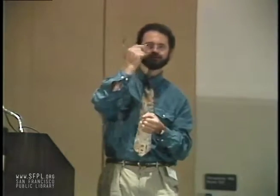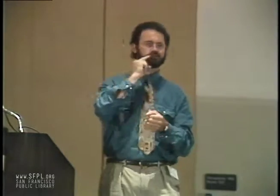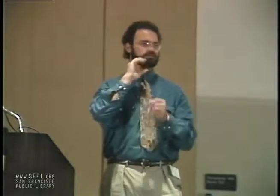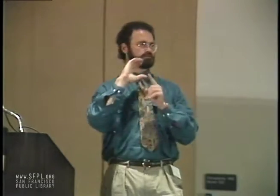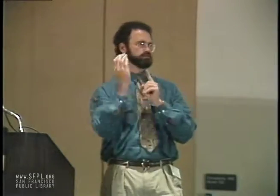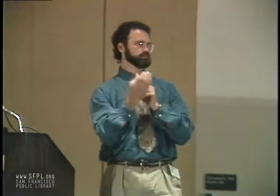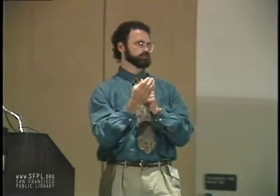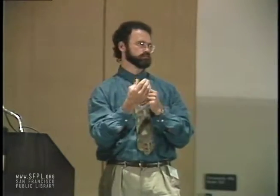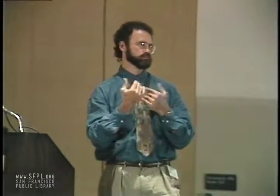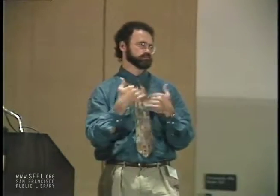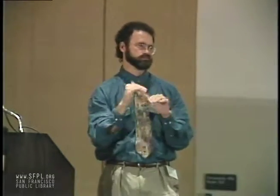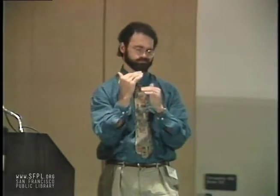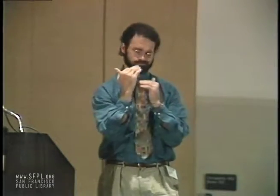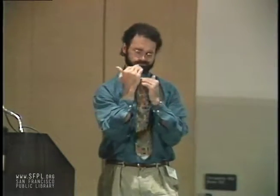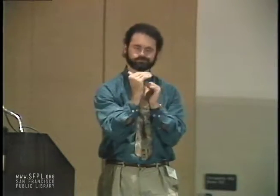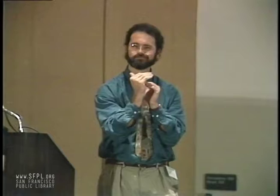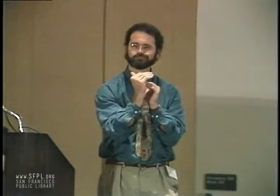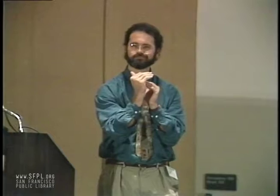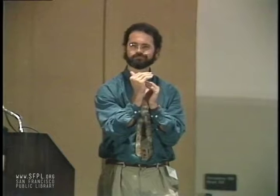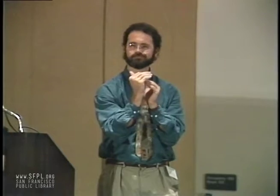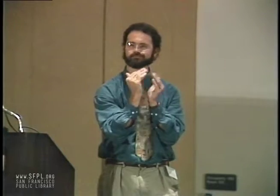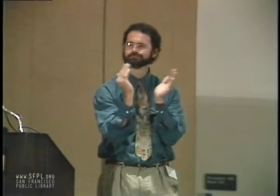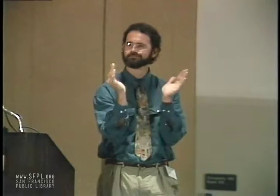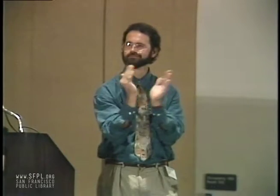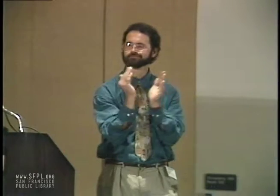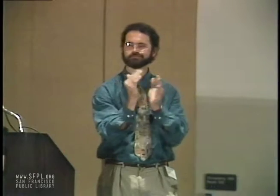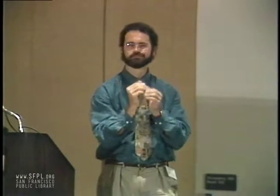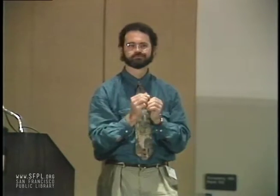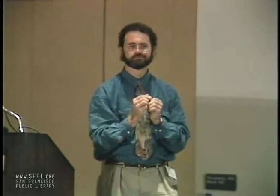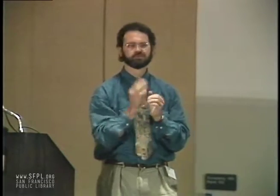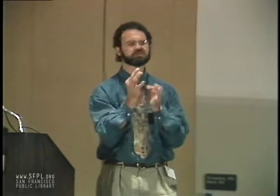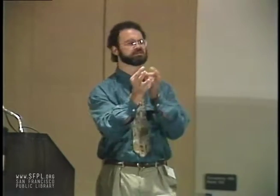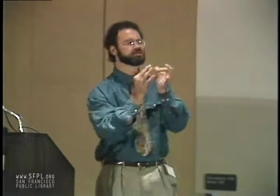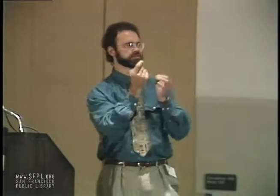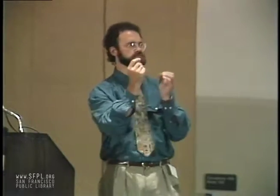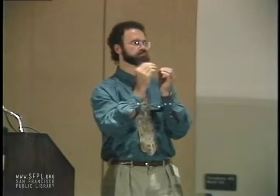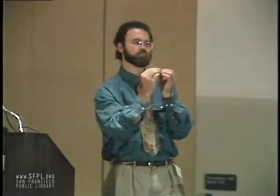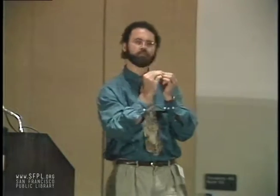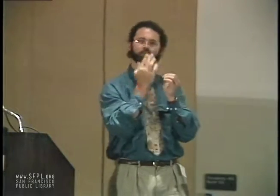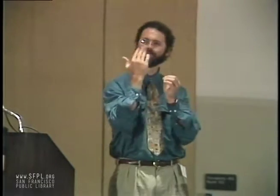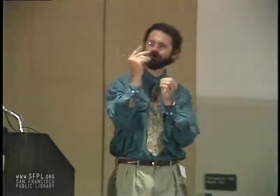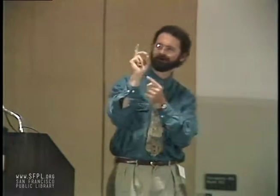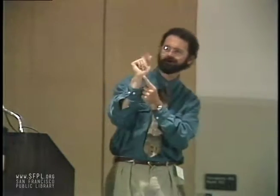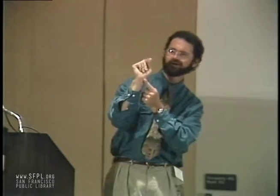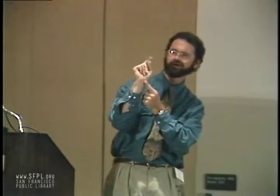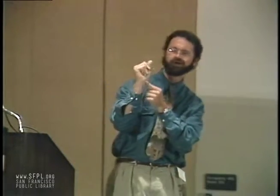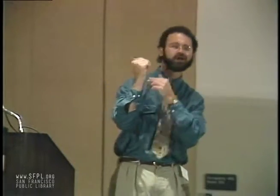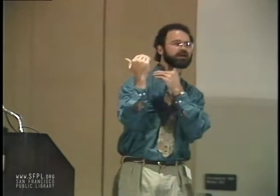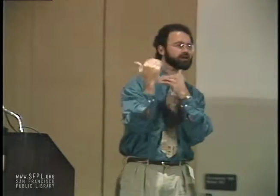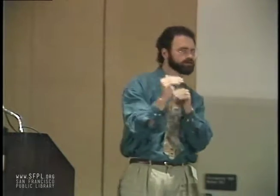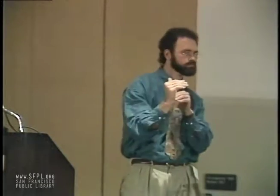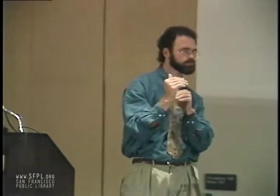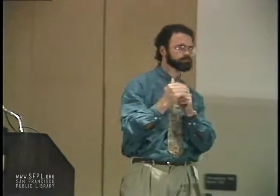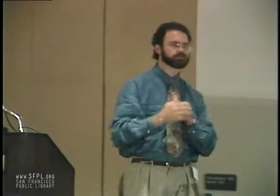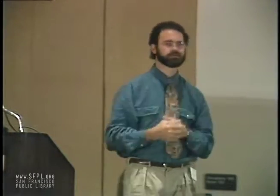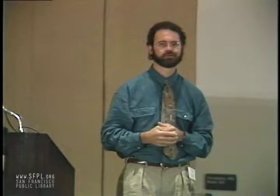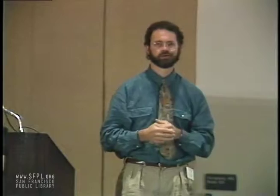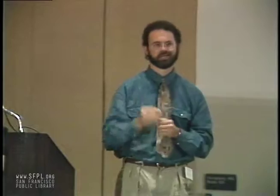begin to define more clearly what deaf culture is. So at this point in time, we have a very limited understanding. We need more